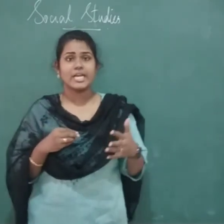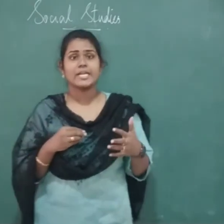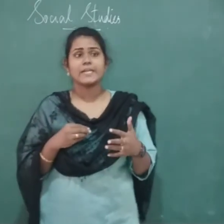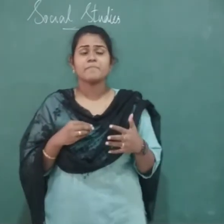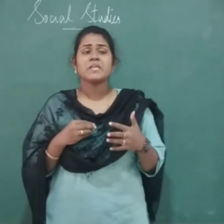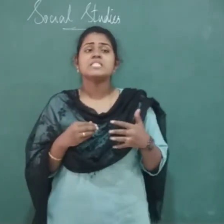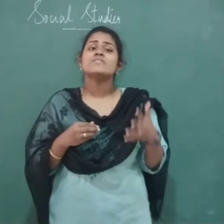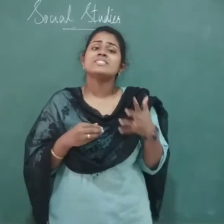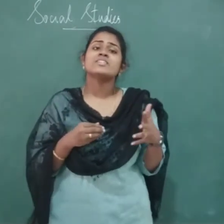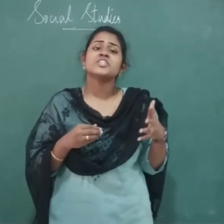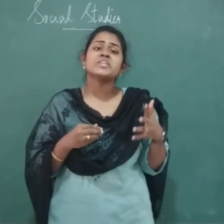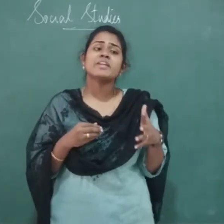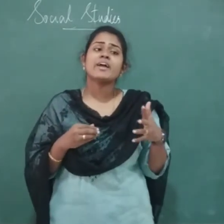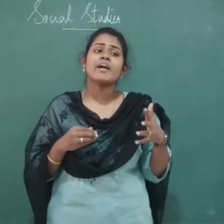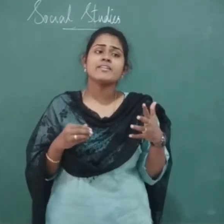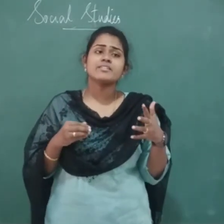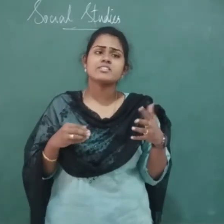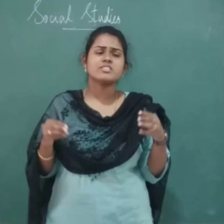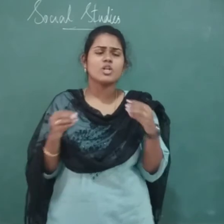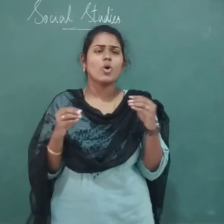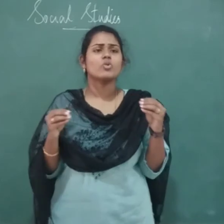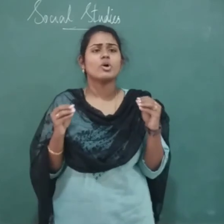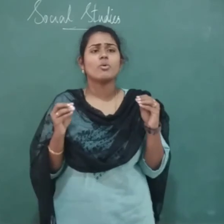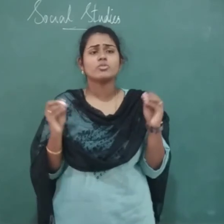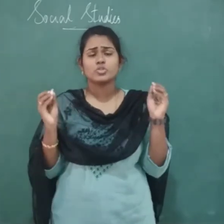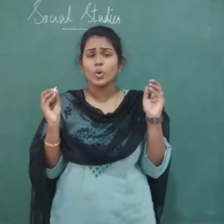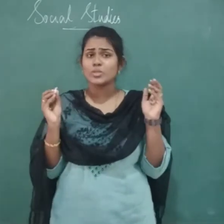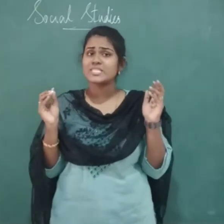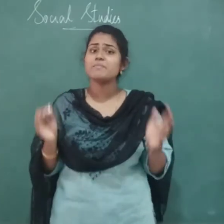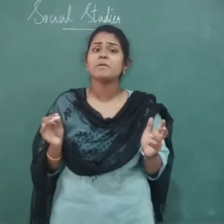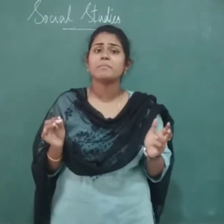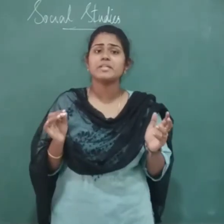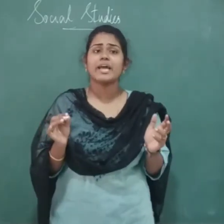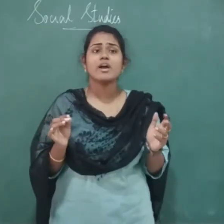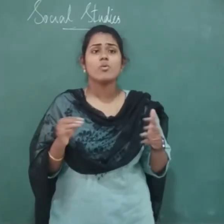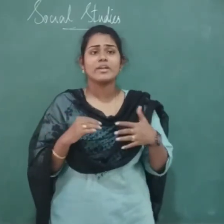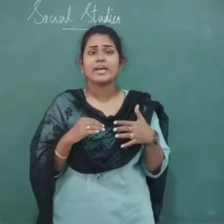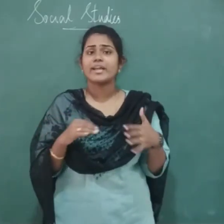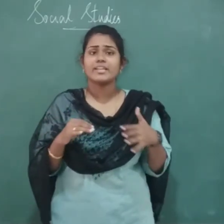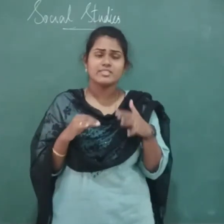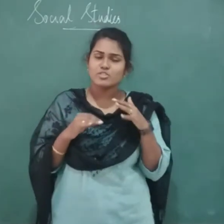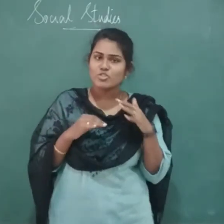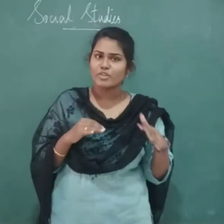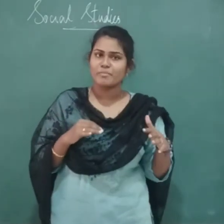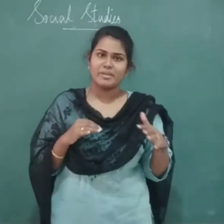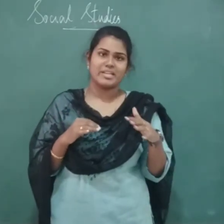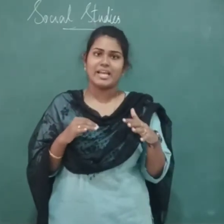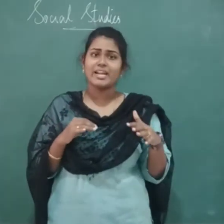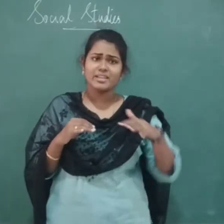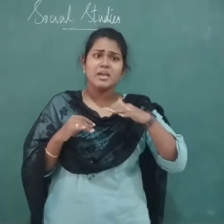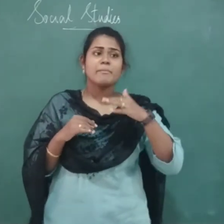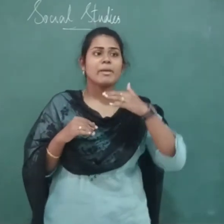declined. Civilization declined in the sense the total people there were died. It's not mean that.